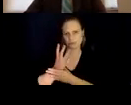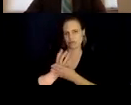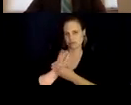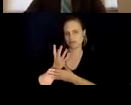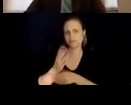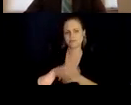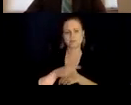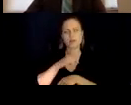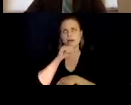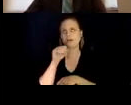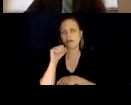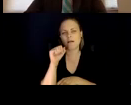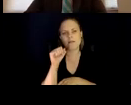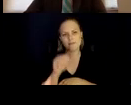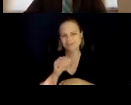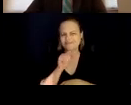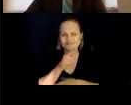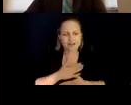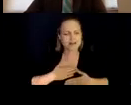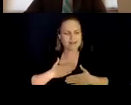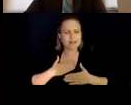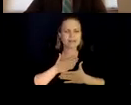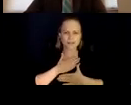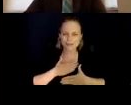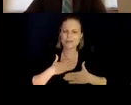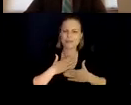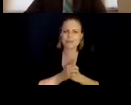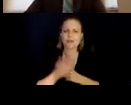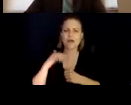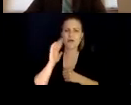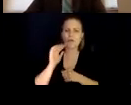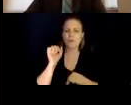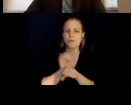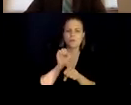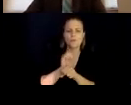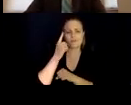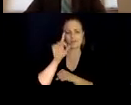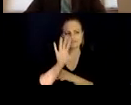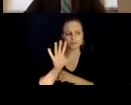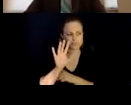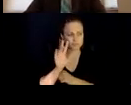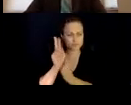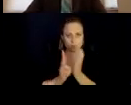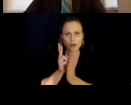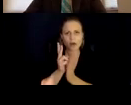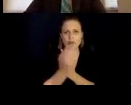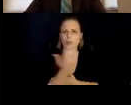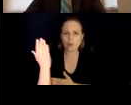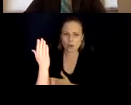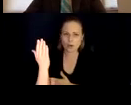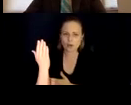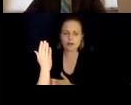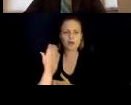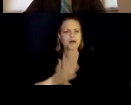I loved it. I really, really enjoyed it. And I would work for at least 2 hours in the morning, and I